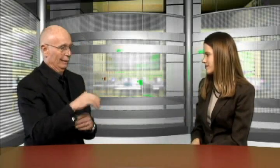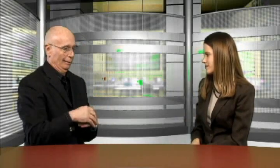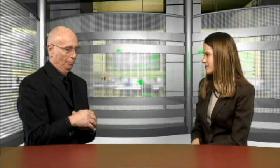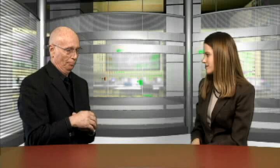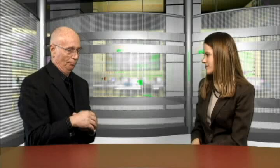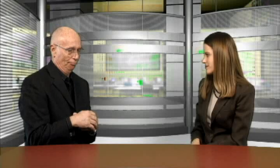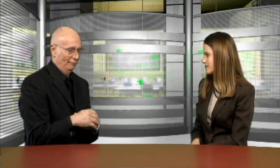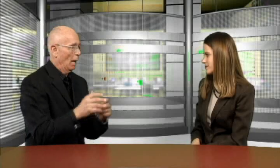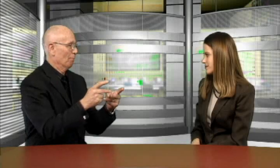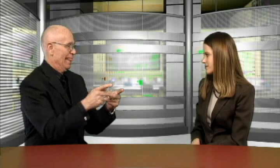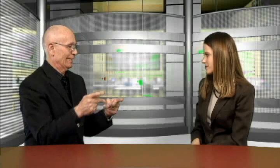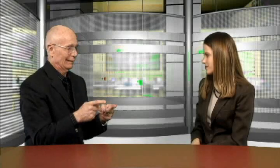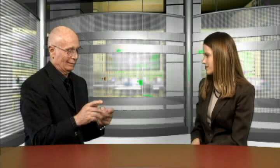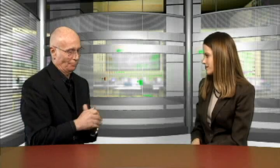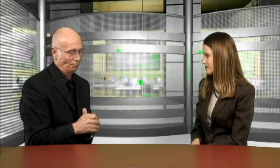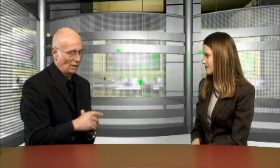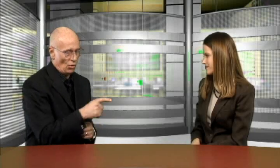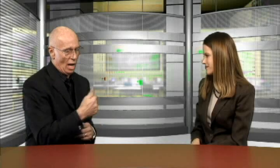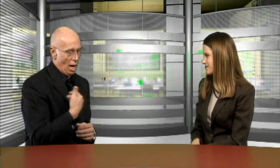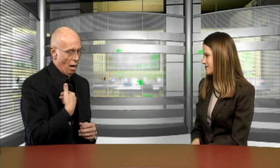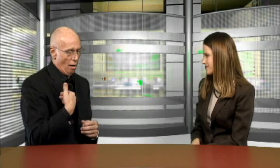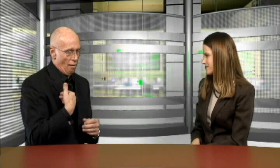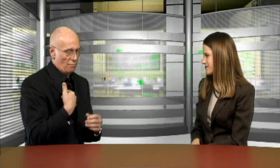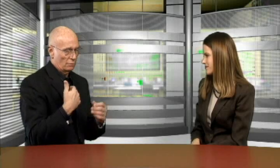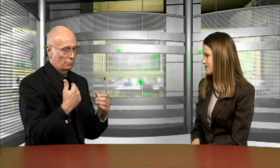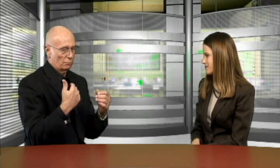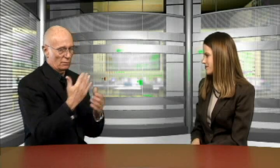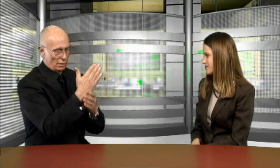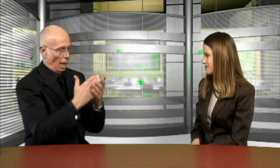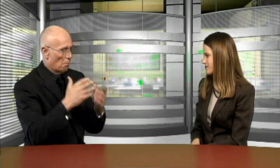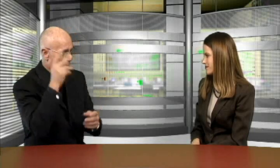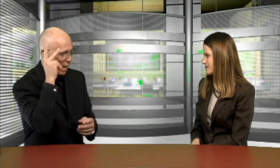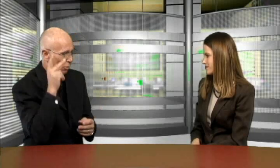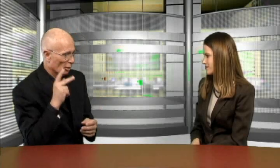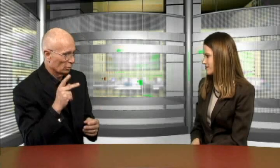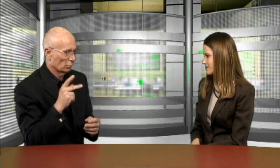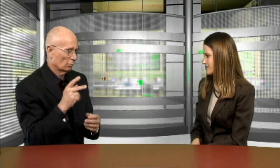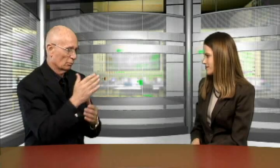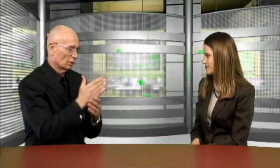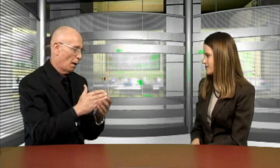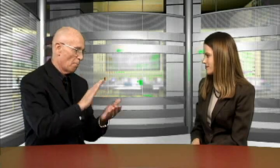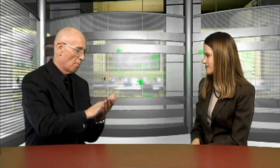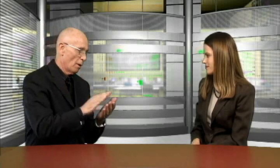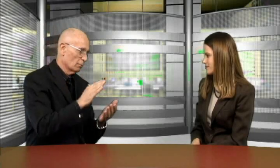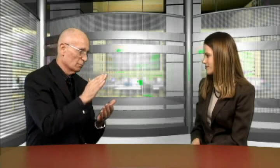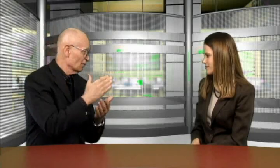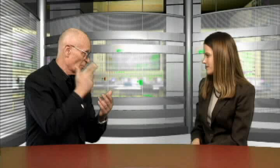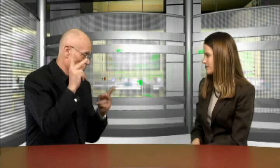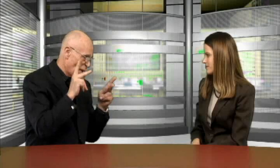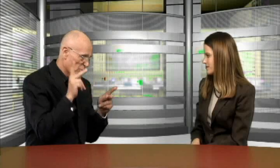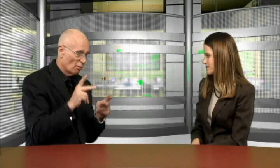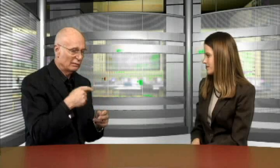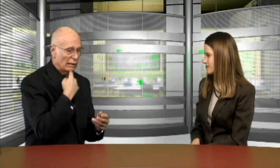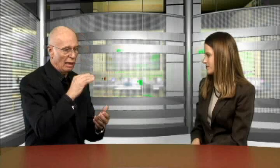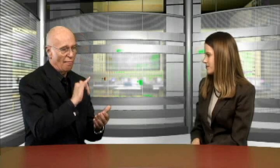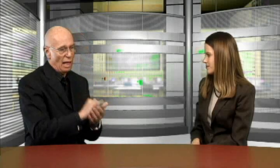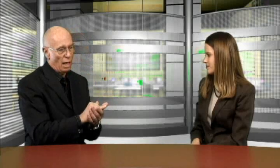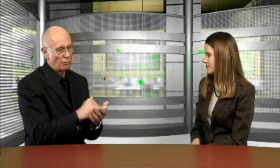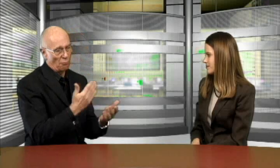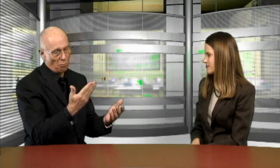In education, in educational places, you have some parents, some people who